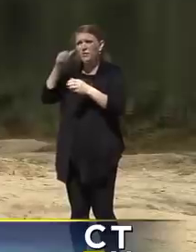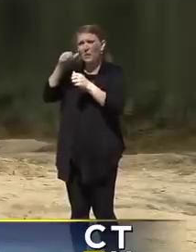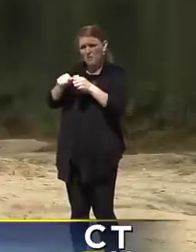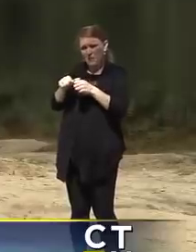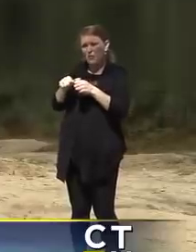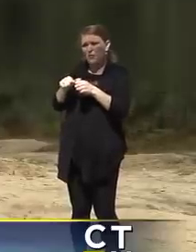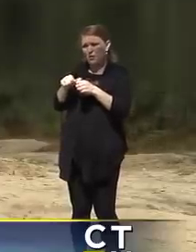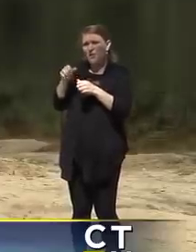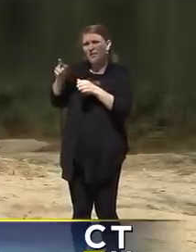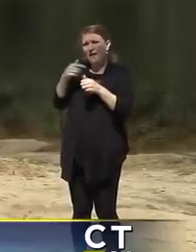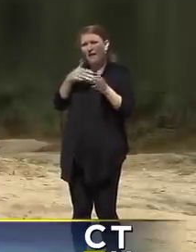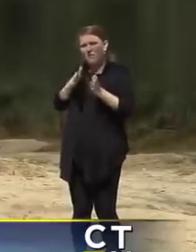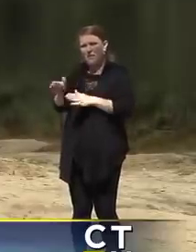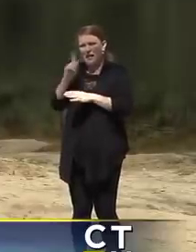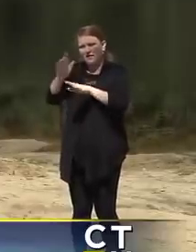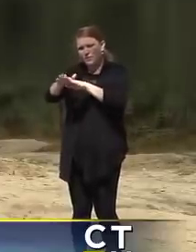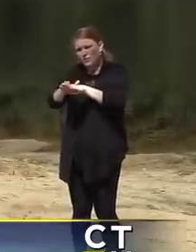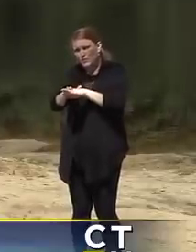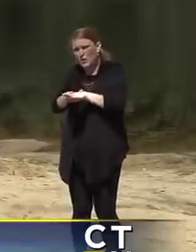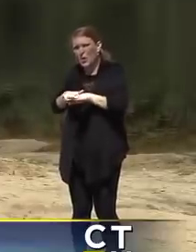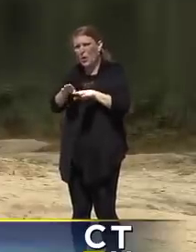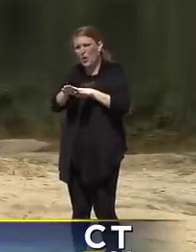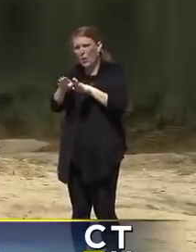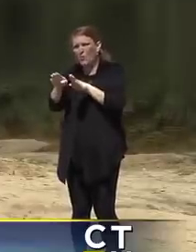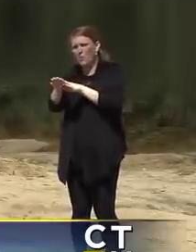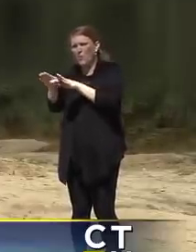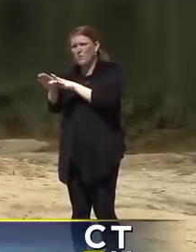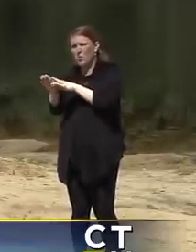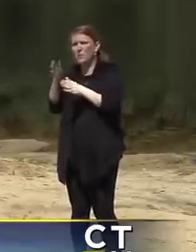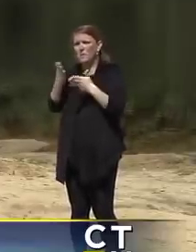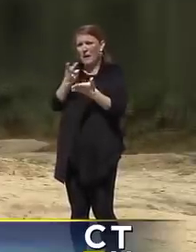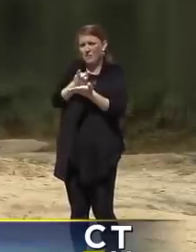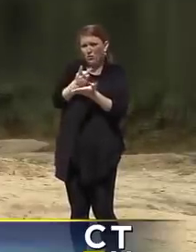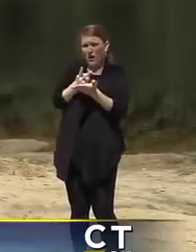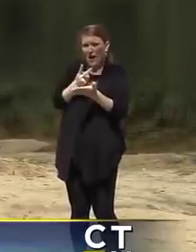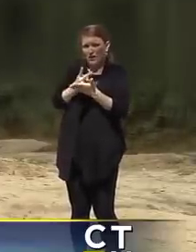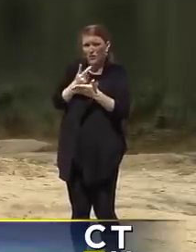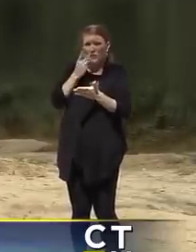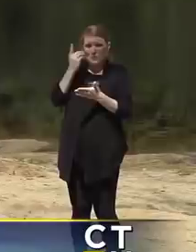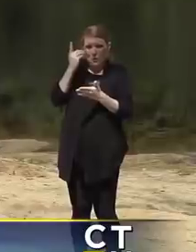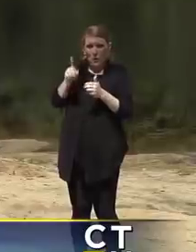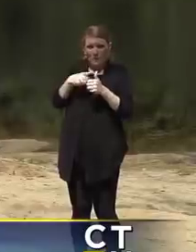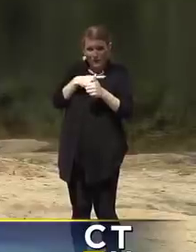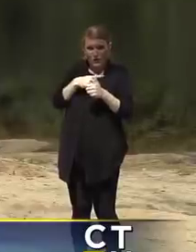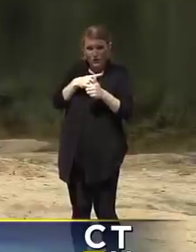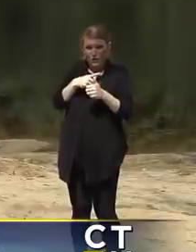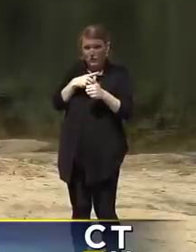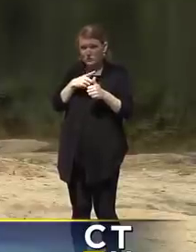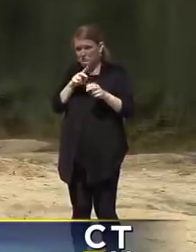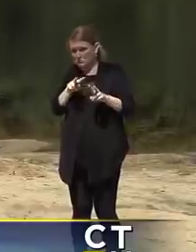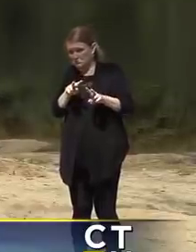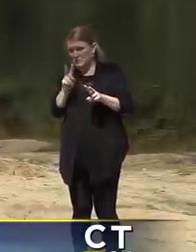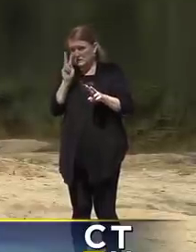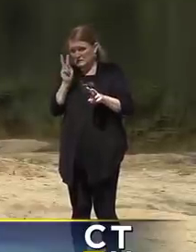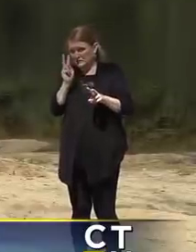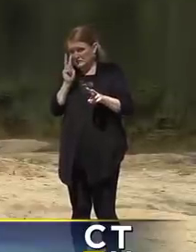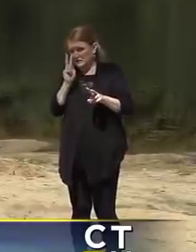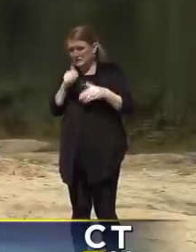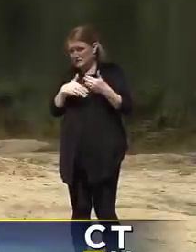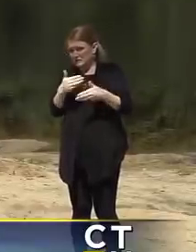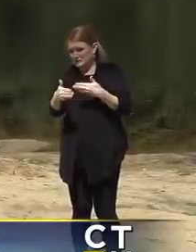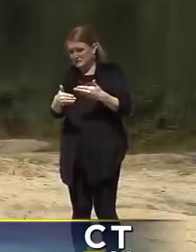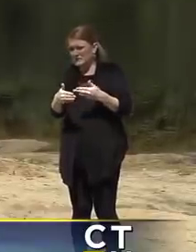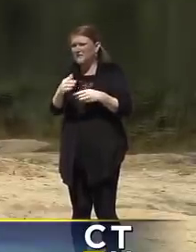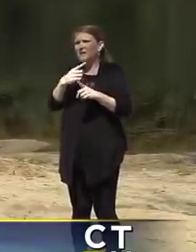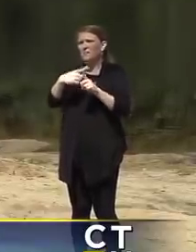up there. They talked about graduate housing first. See how that works, a little more likely to social distance. They talk about testing before you